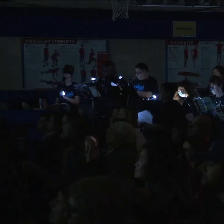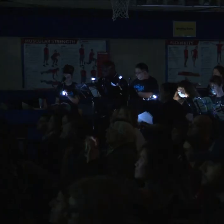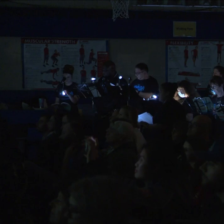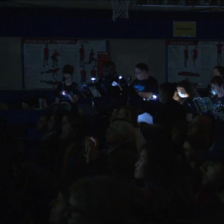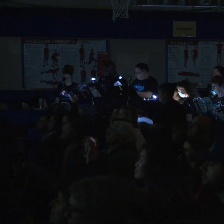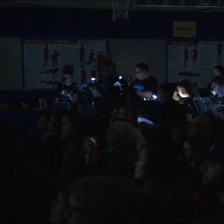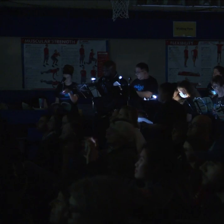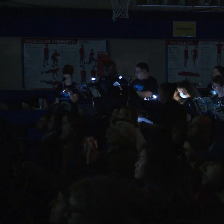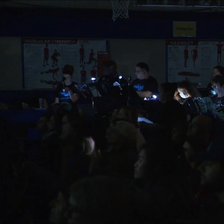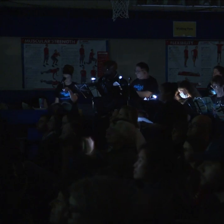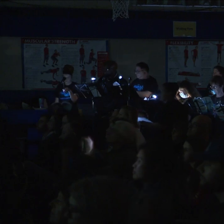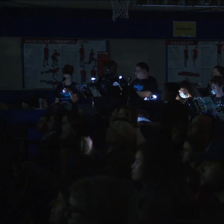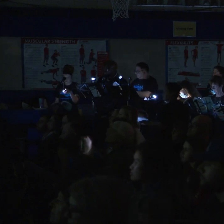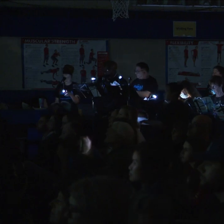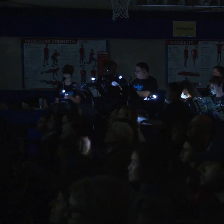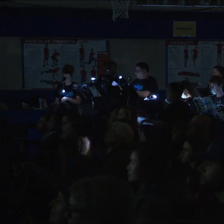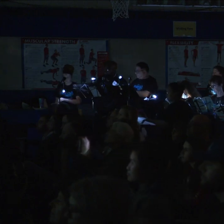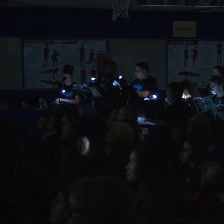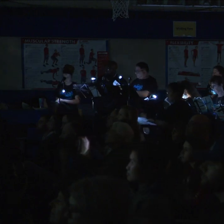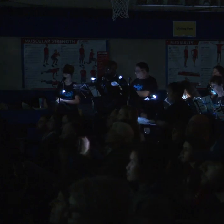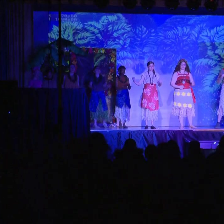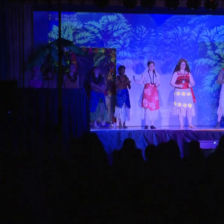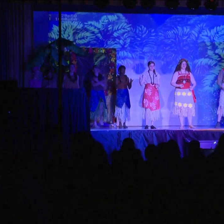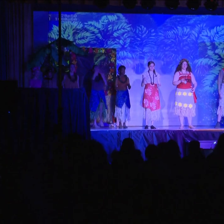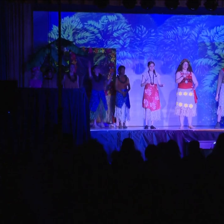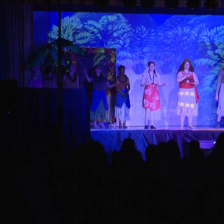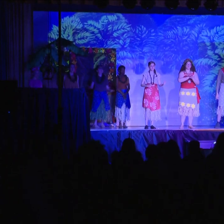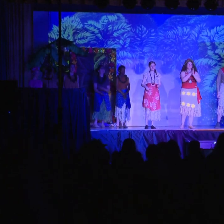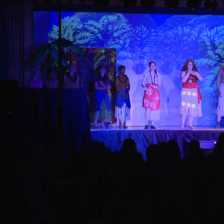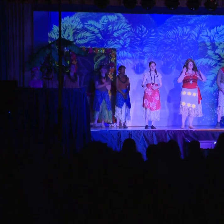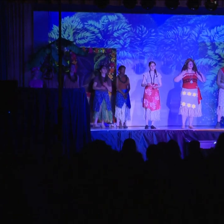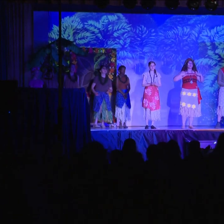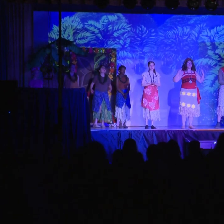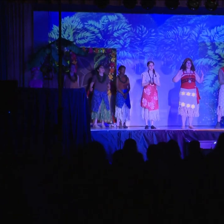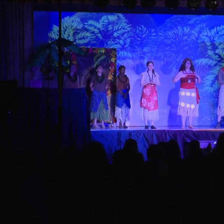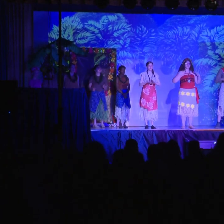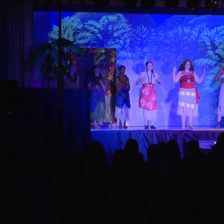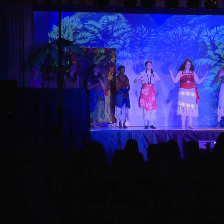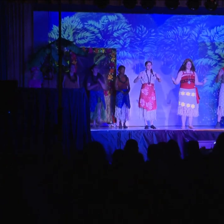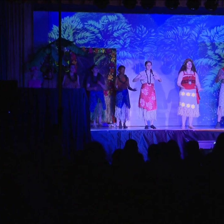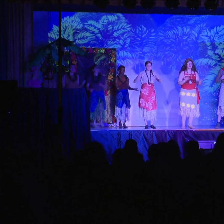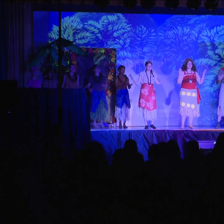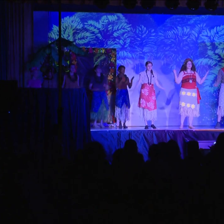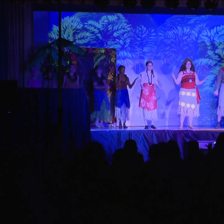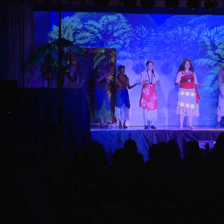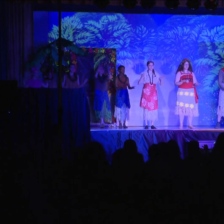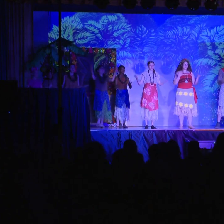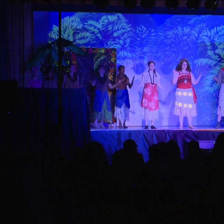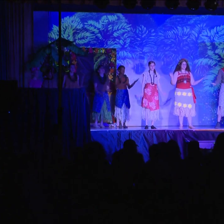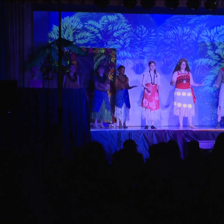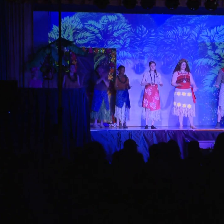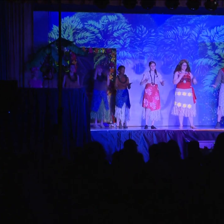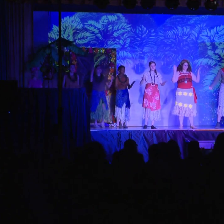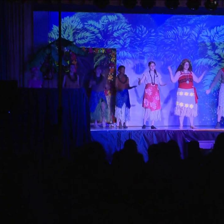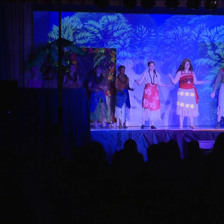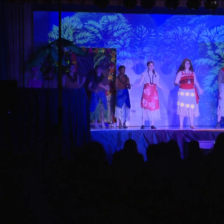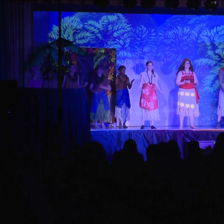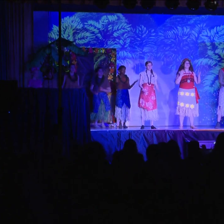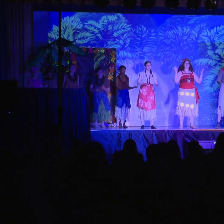community actors and teachers supported the students by acting as the voices behind the show. I have seen their